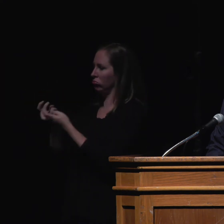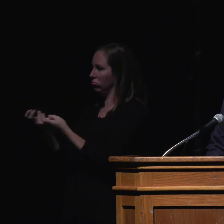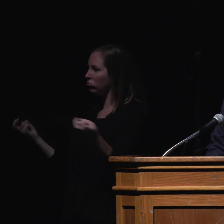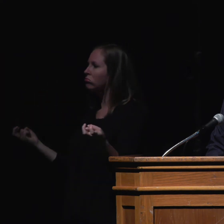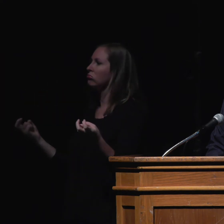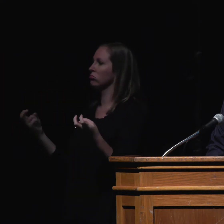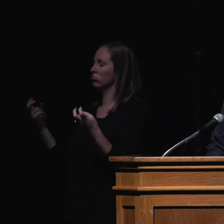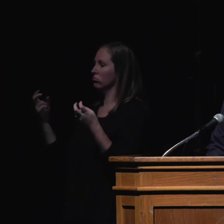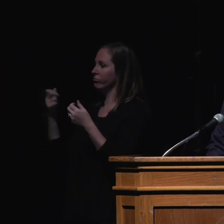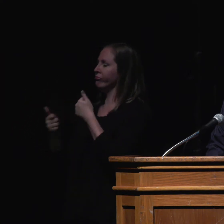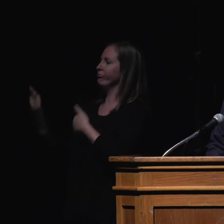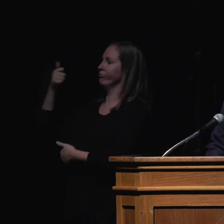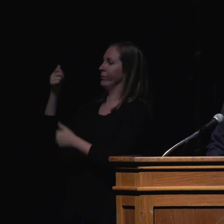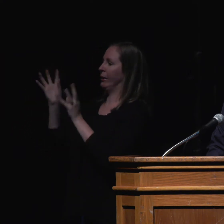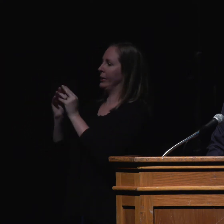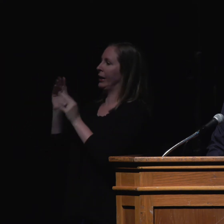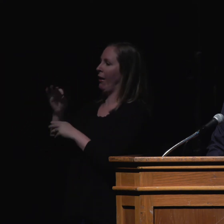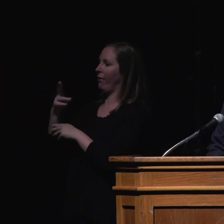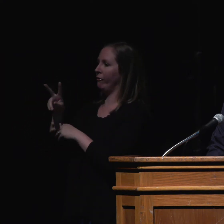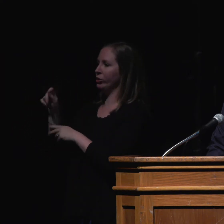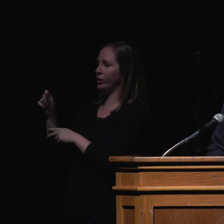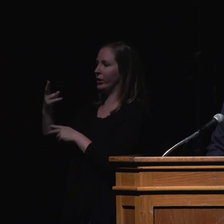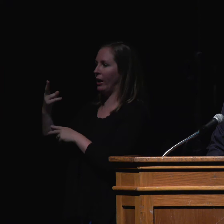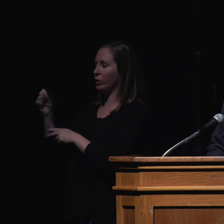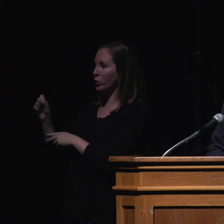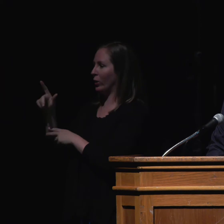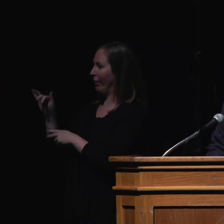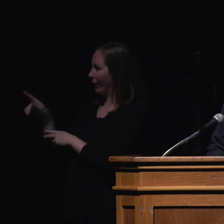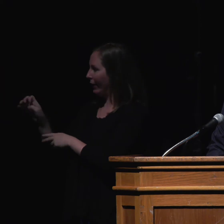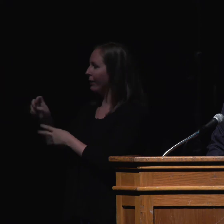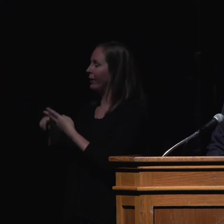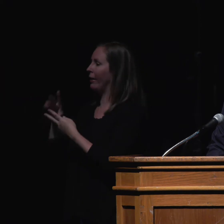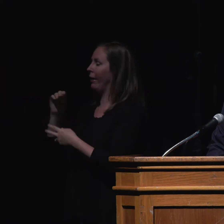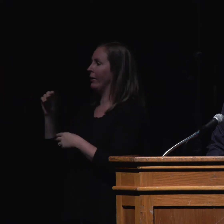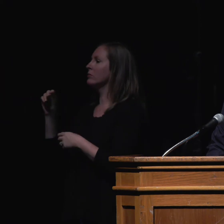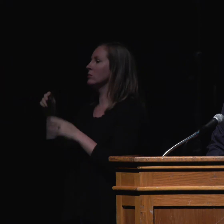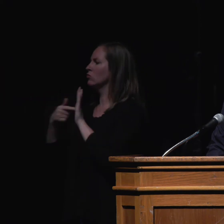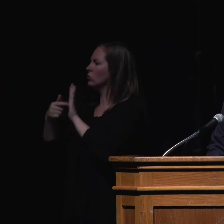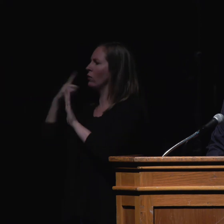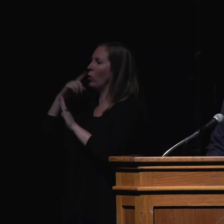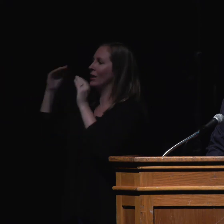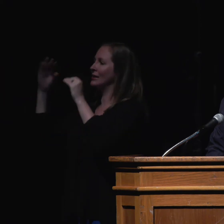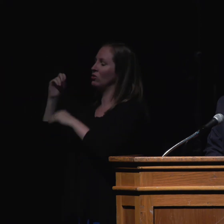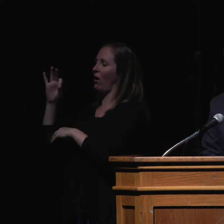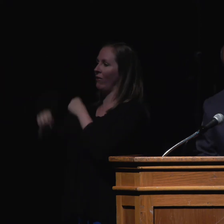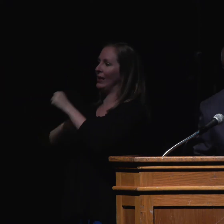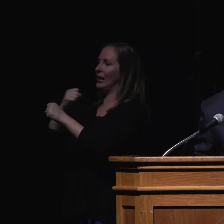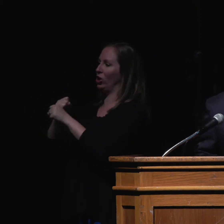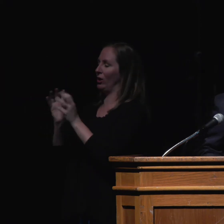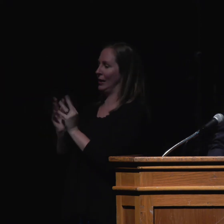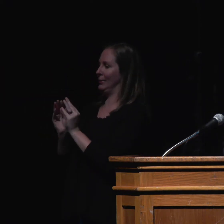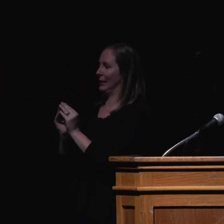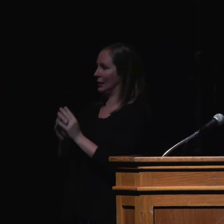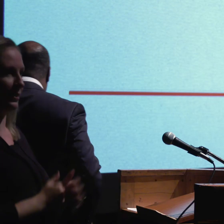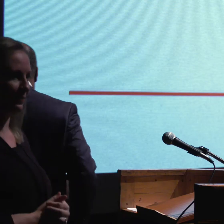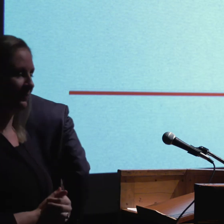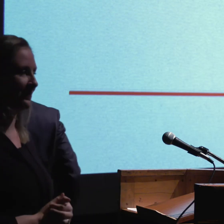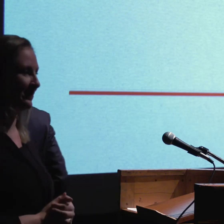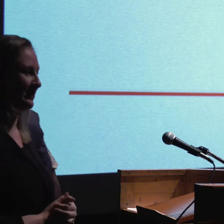the Virginia High School League, and also VSBA's representative on the Teacher of the Year Committee.